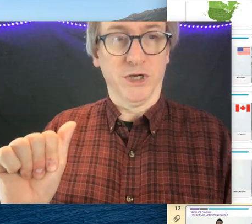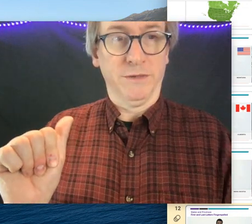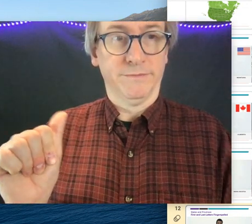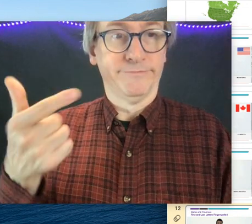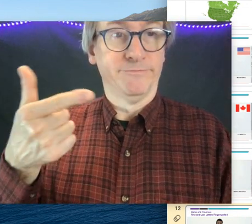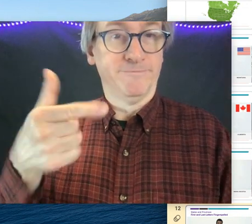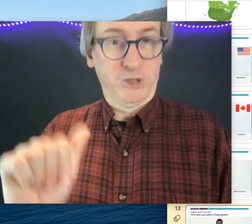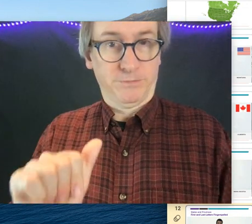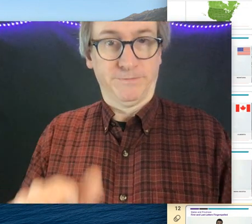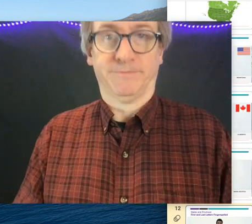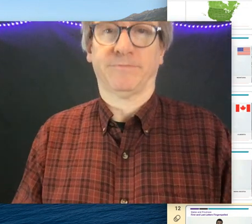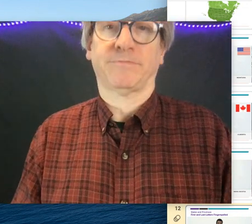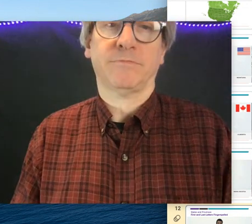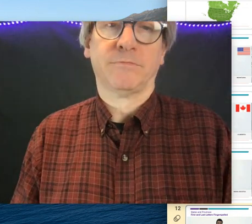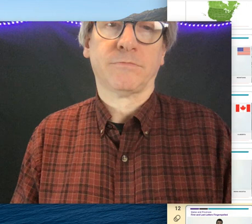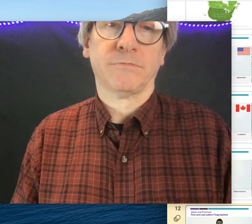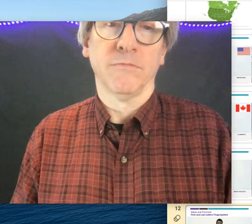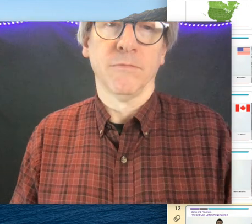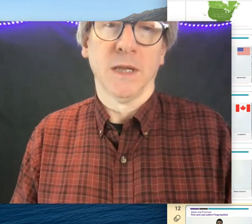Georgia.